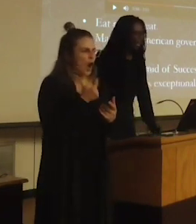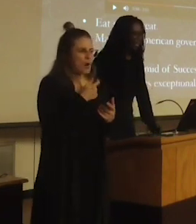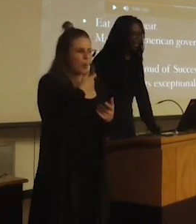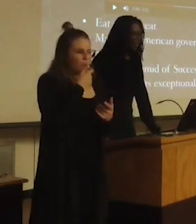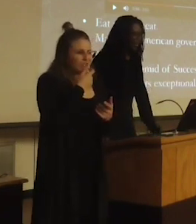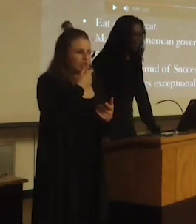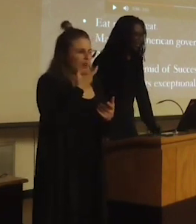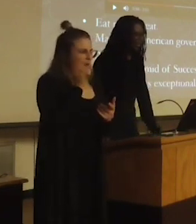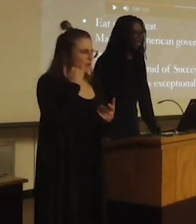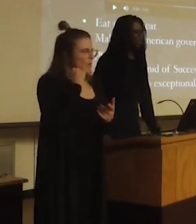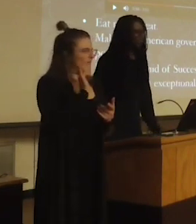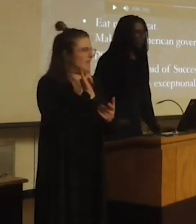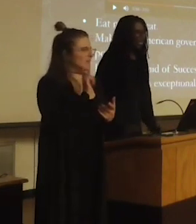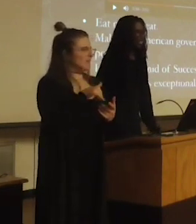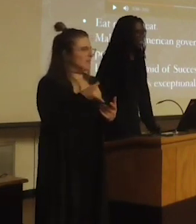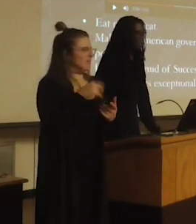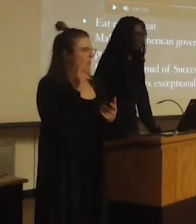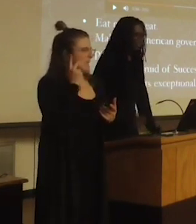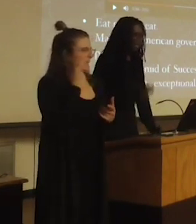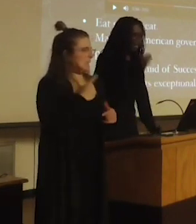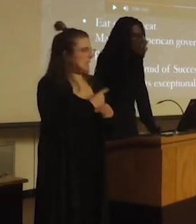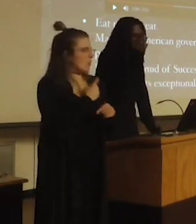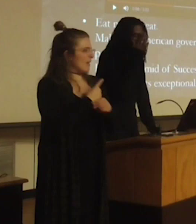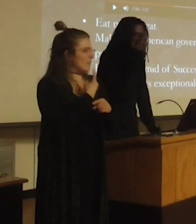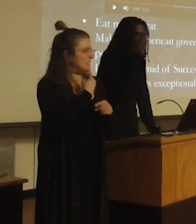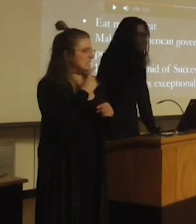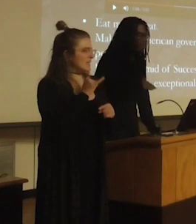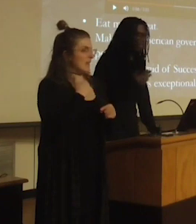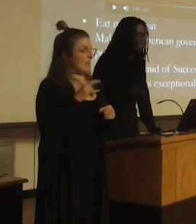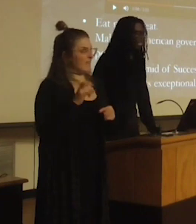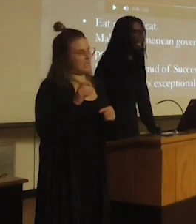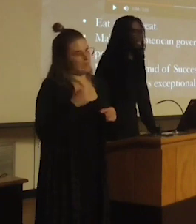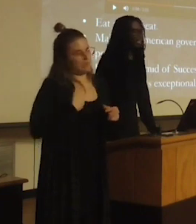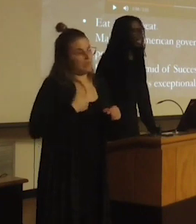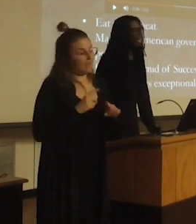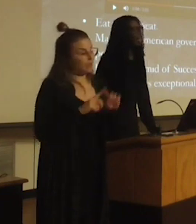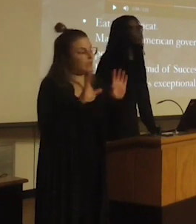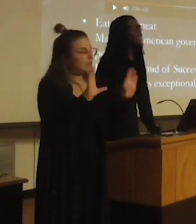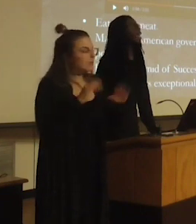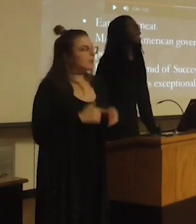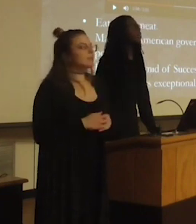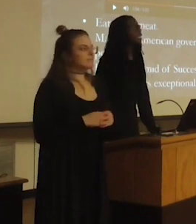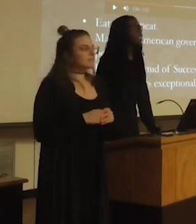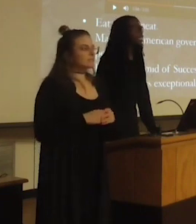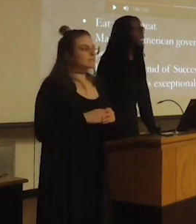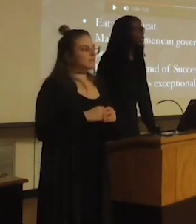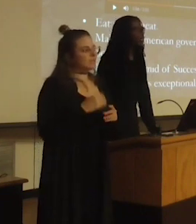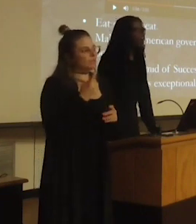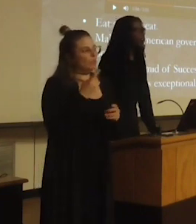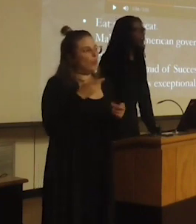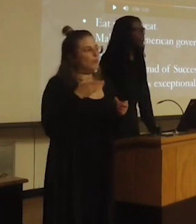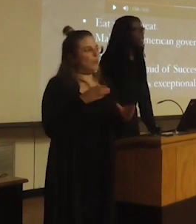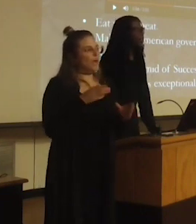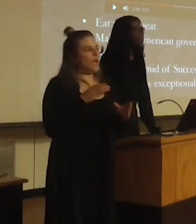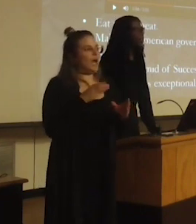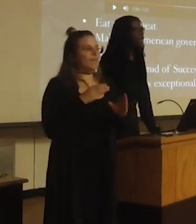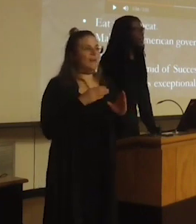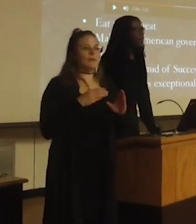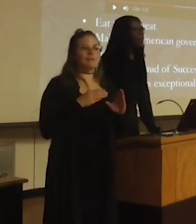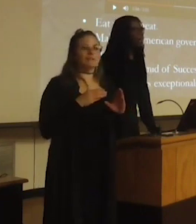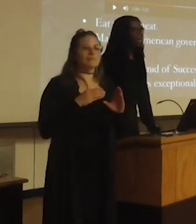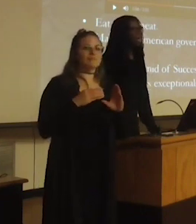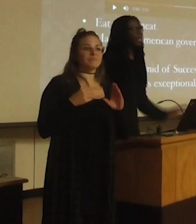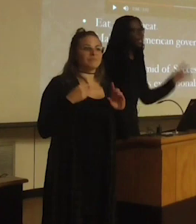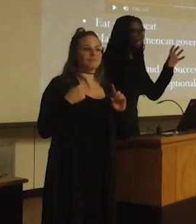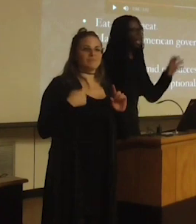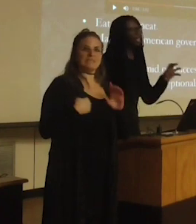sure if that's because that's politically correct for me to say as a vegan myself, but yeah, like this is a way of signaling to other white people